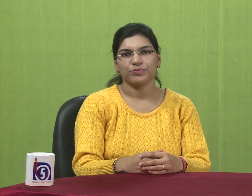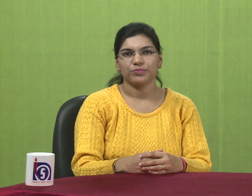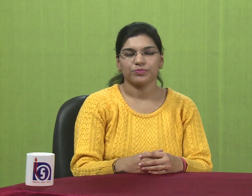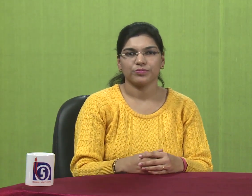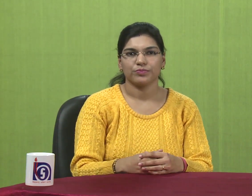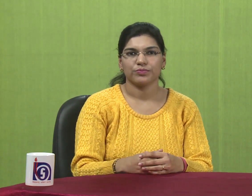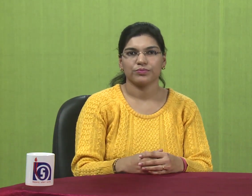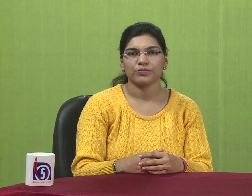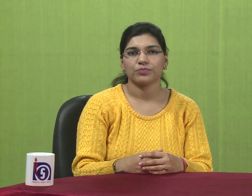measures.